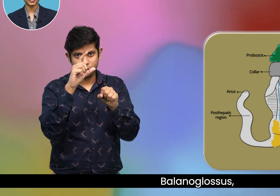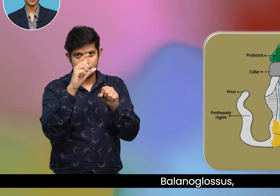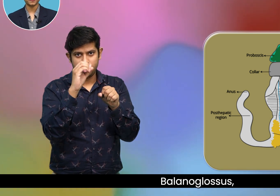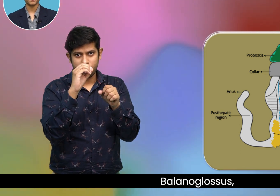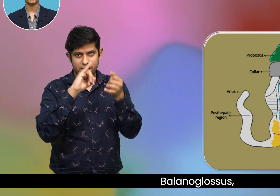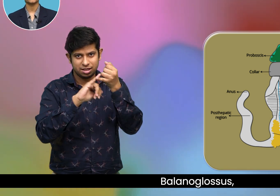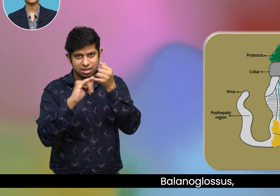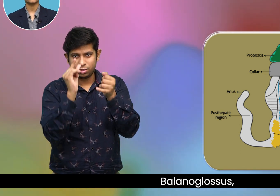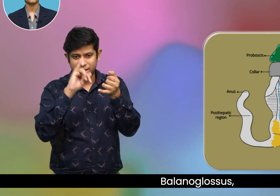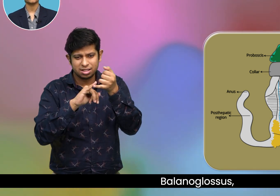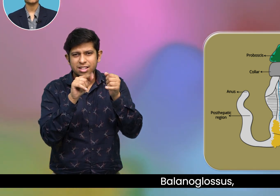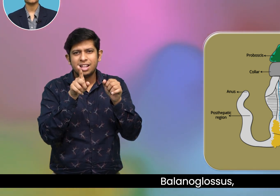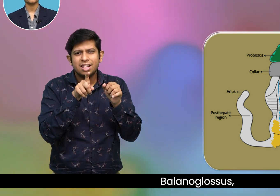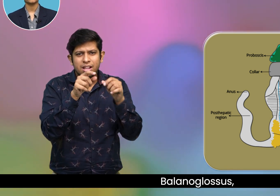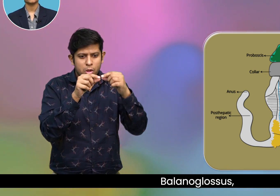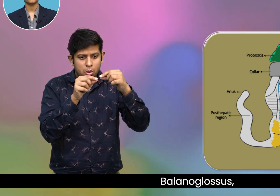belanoglossus,